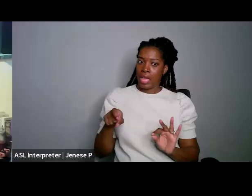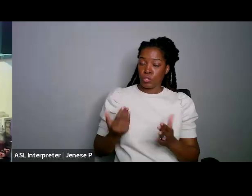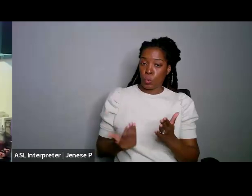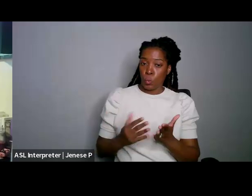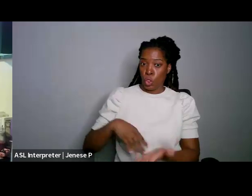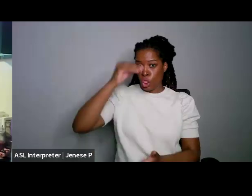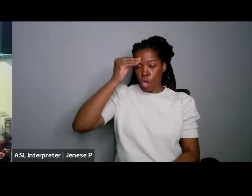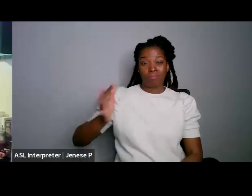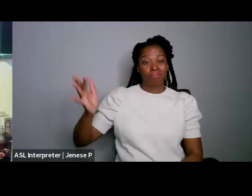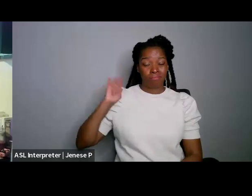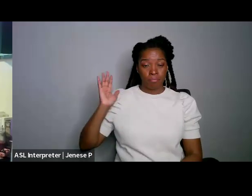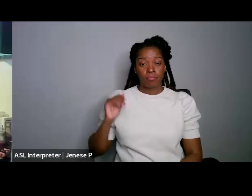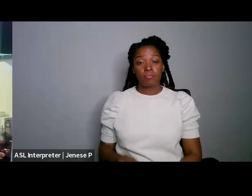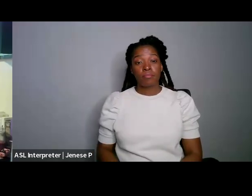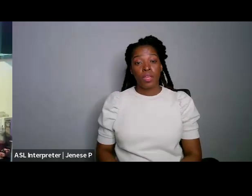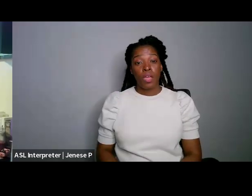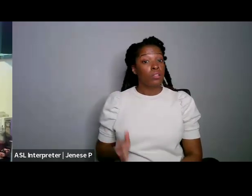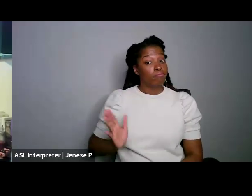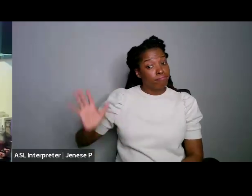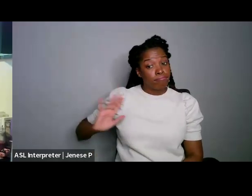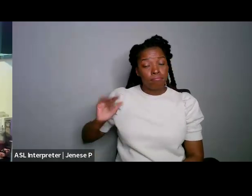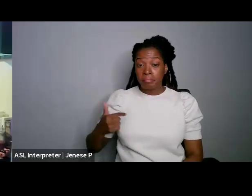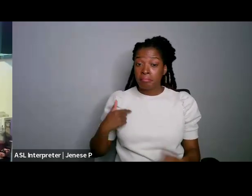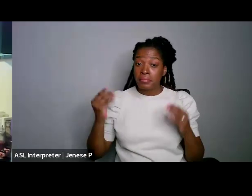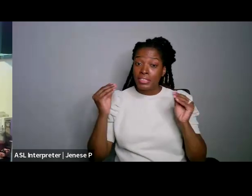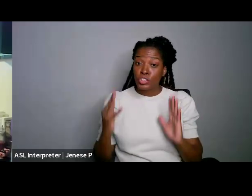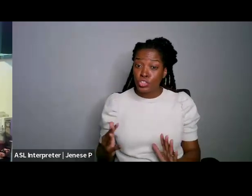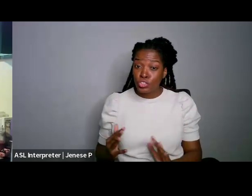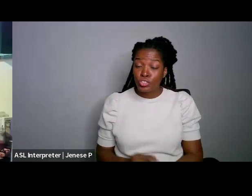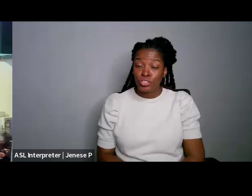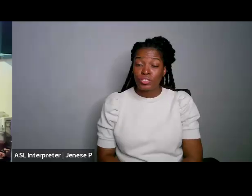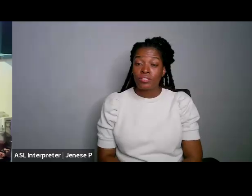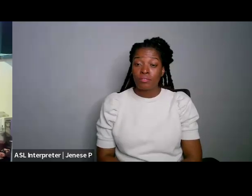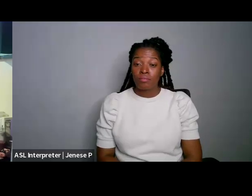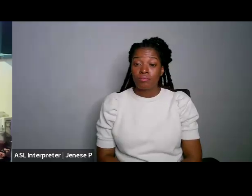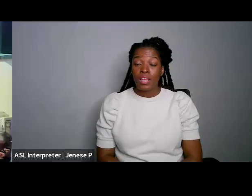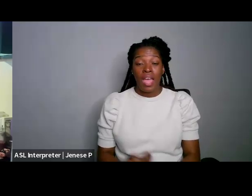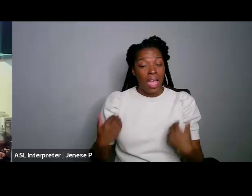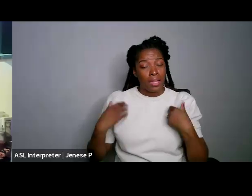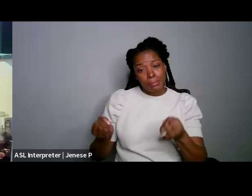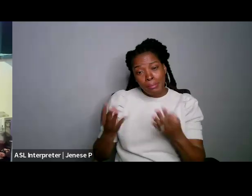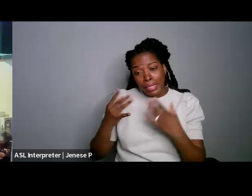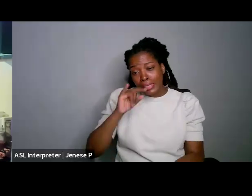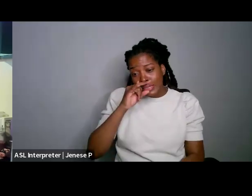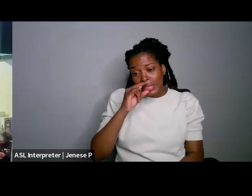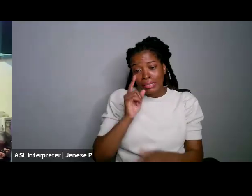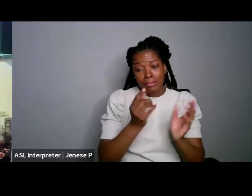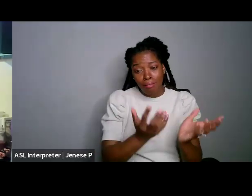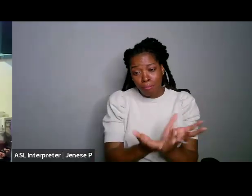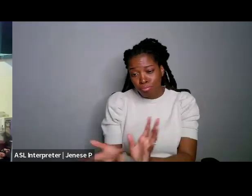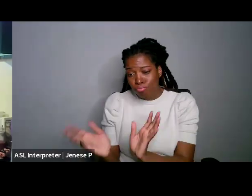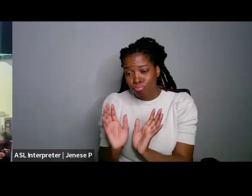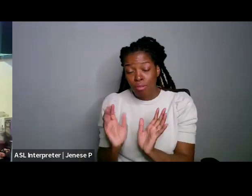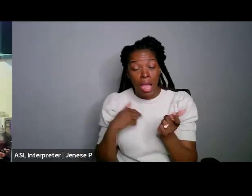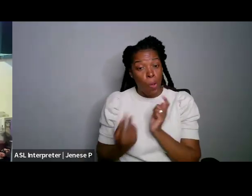my previous life, I was a teacher. I had a pile of kids. I would get up in the morning,